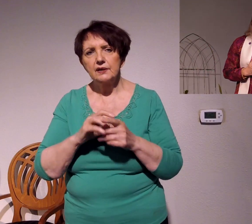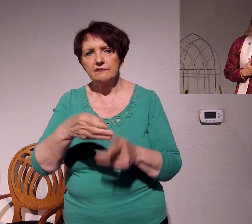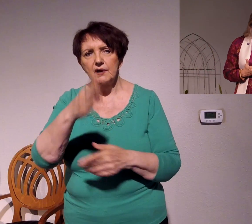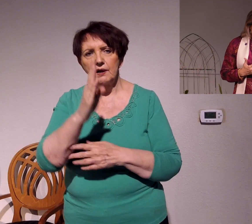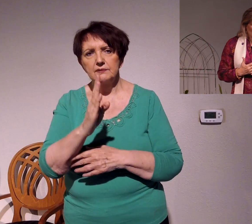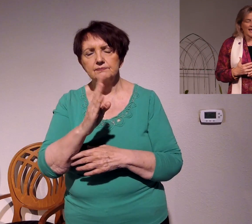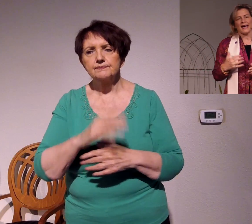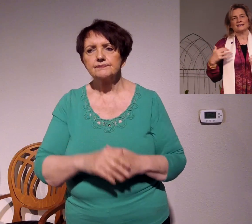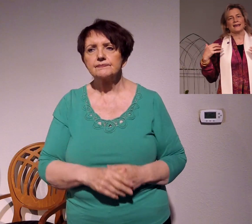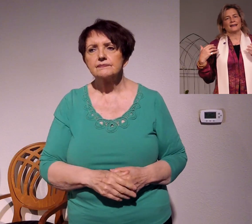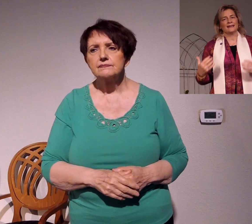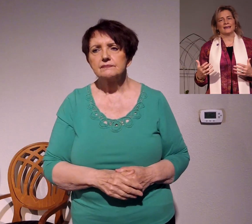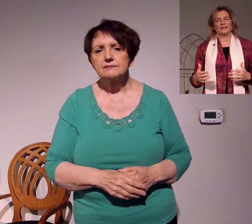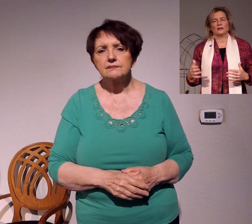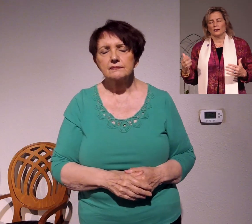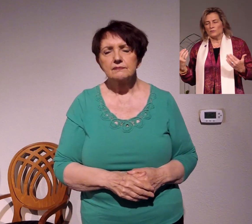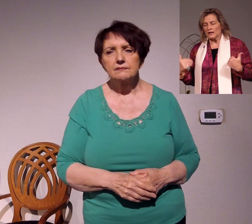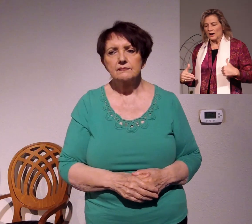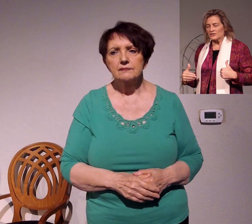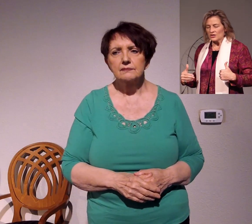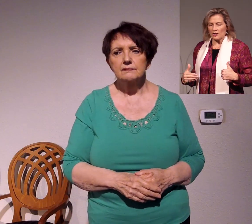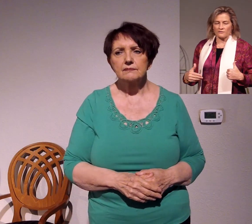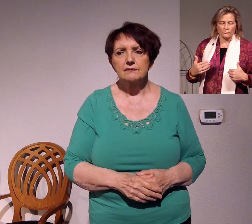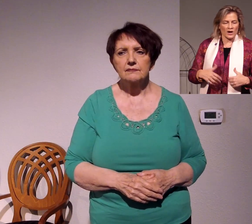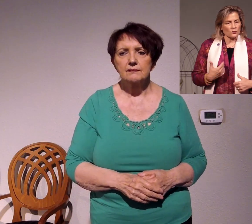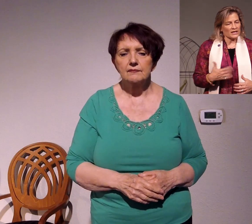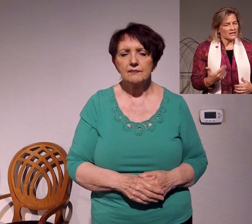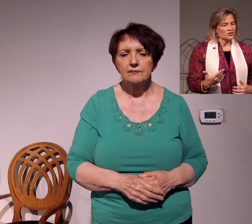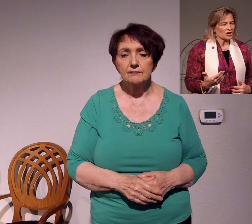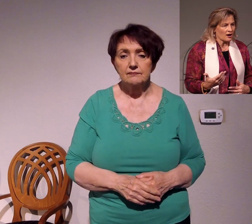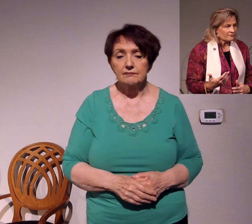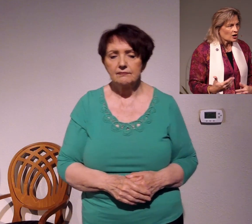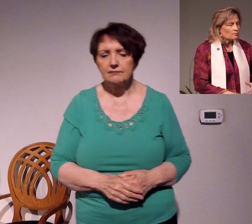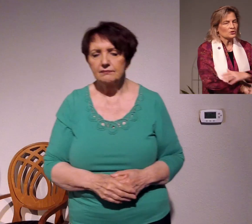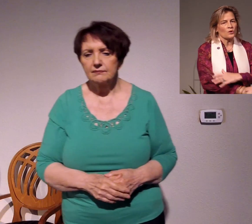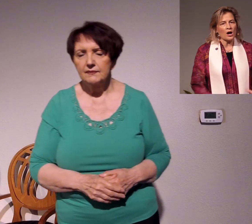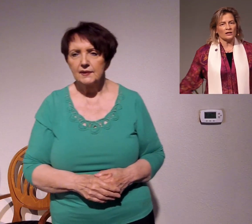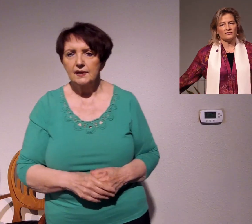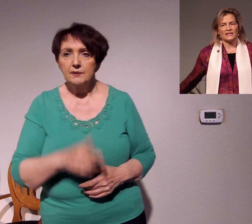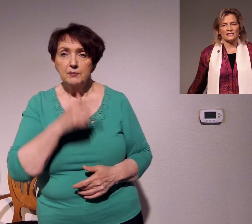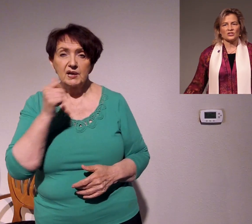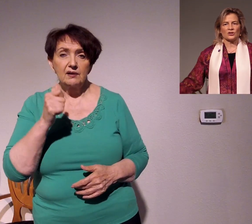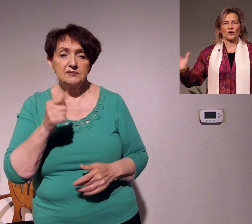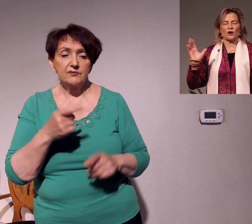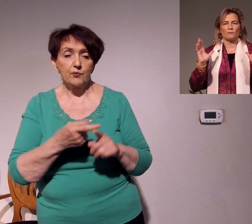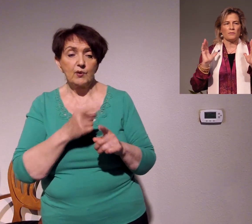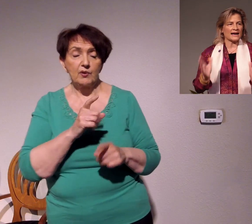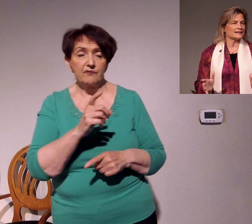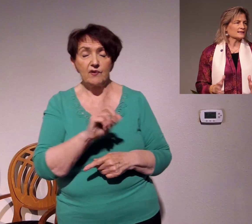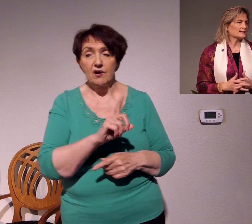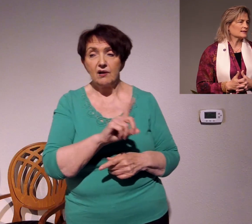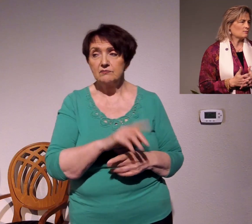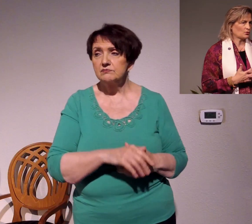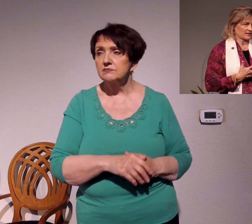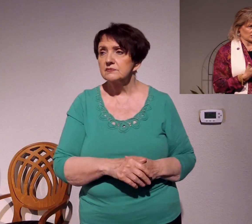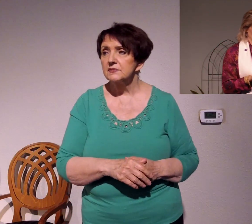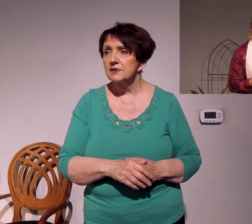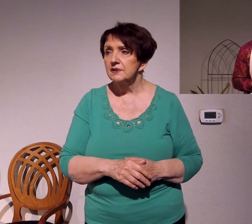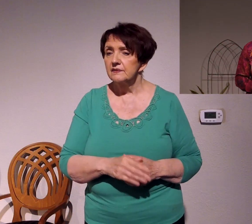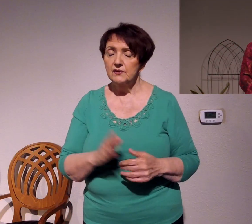Okay, so, and again, because of where we each come from, through all of these, there are biases